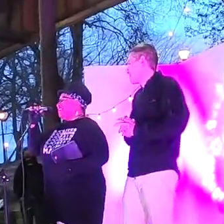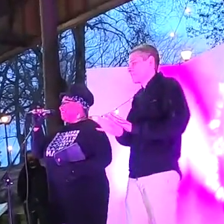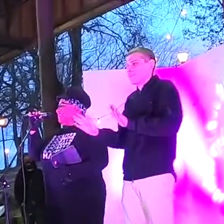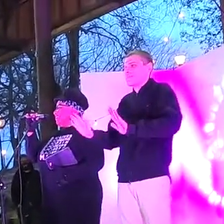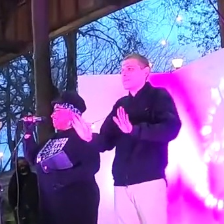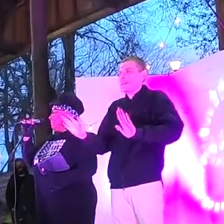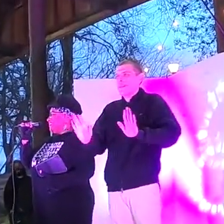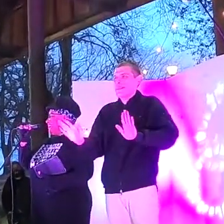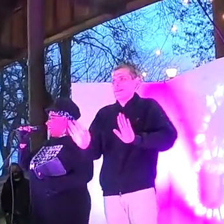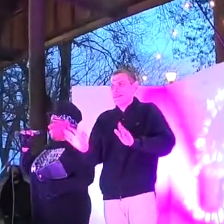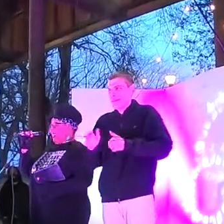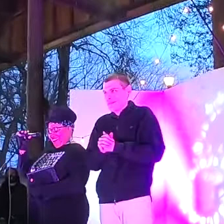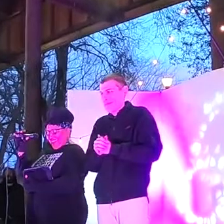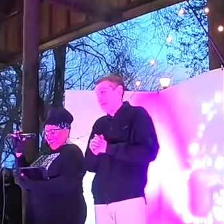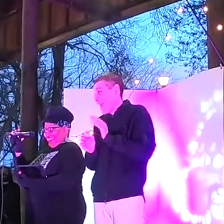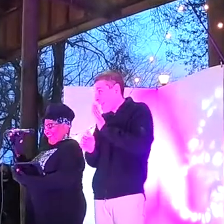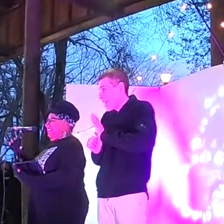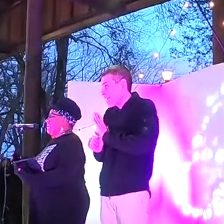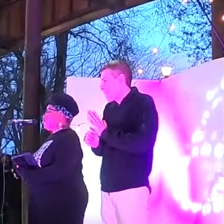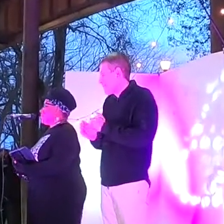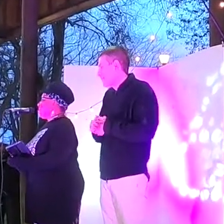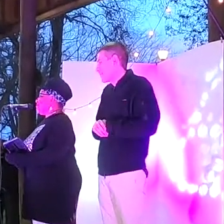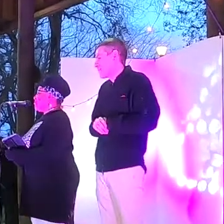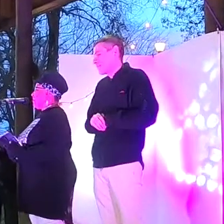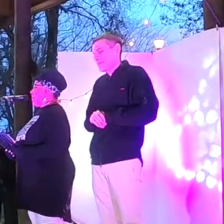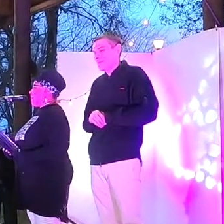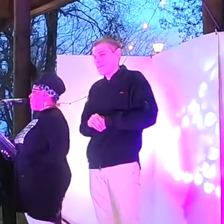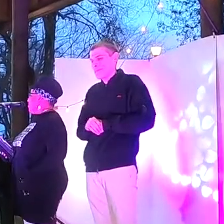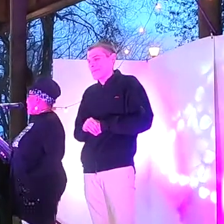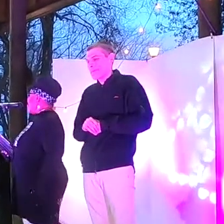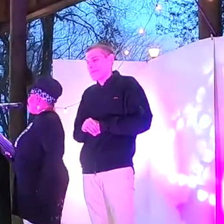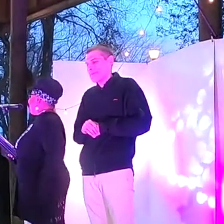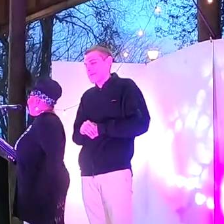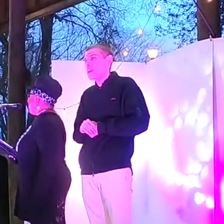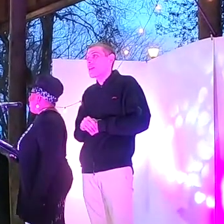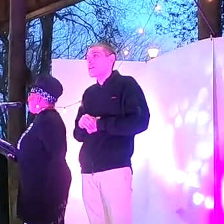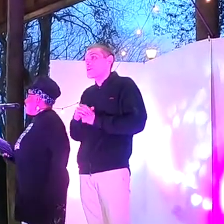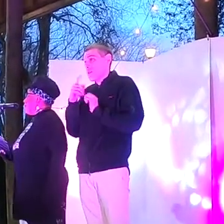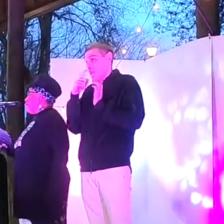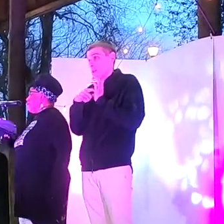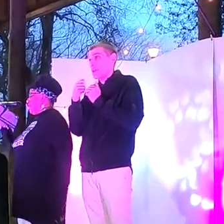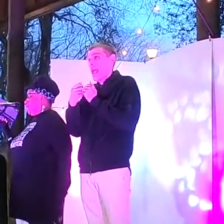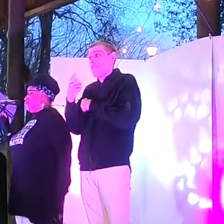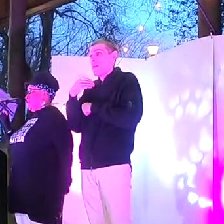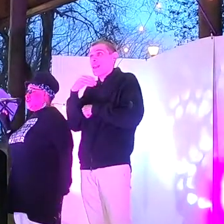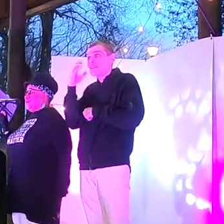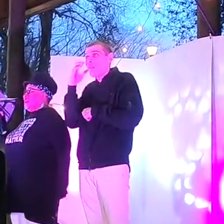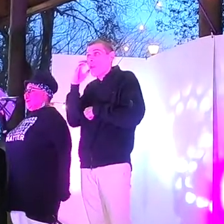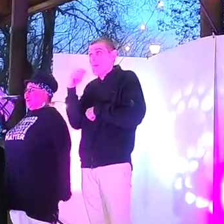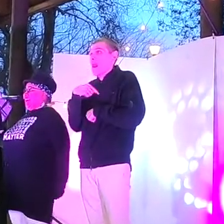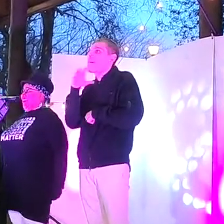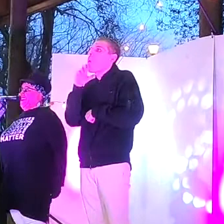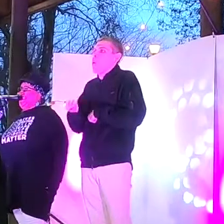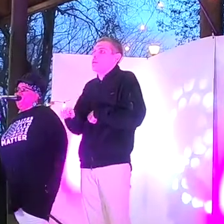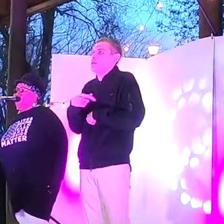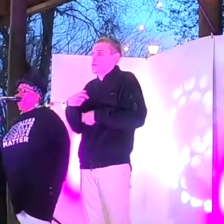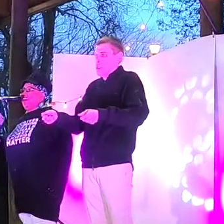Hey y'all. Hey. You notice everybody had little small cell phones, and I'm oldish, so do you see